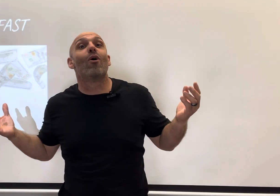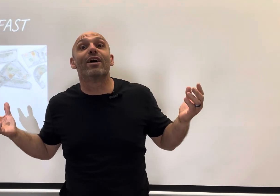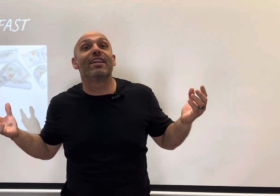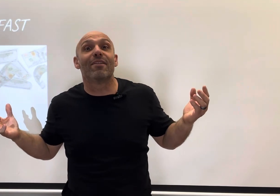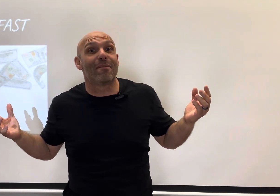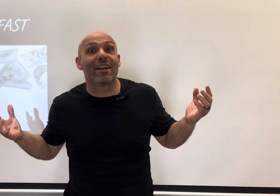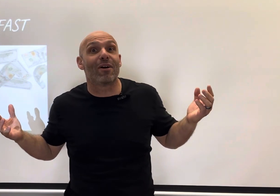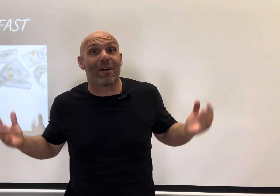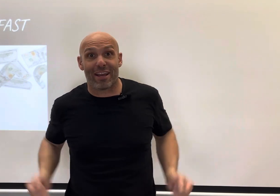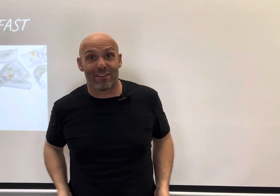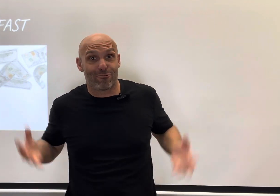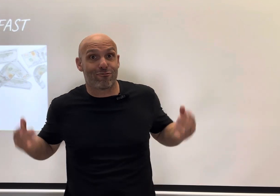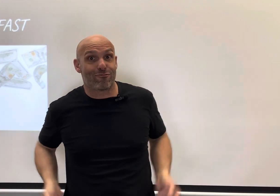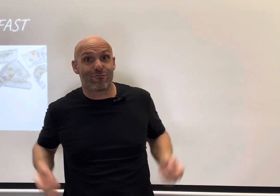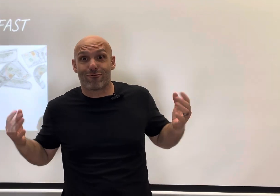throwing the money away.